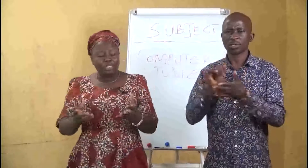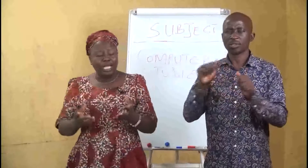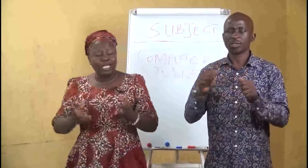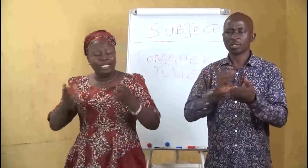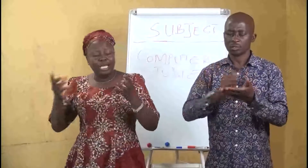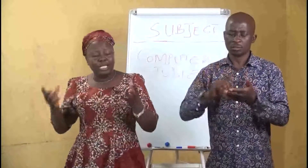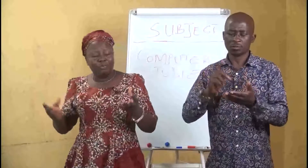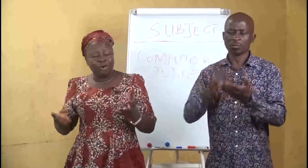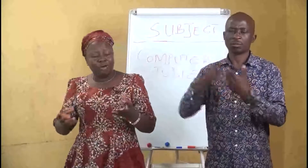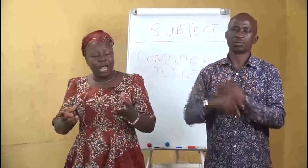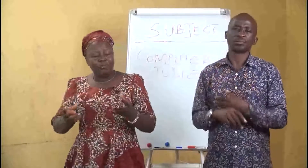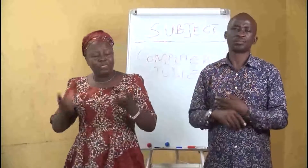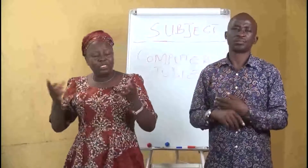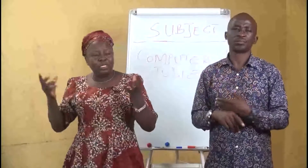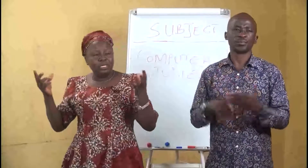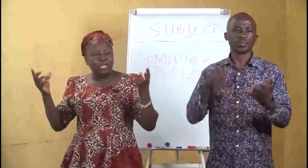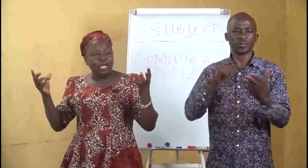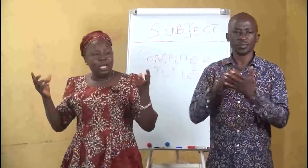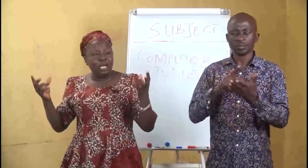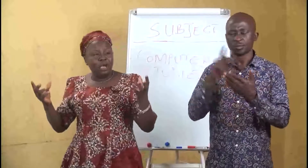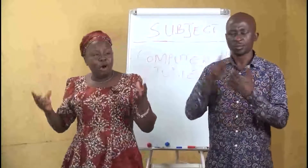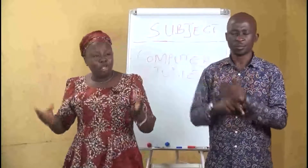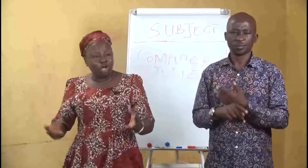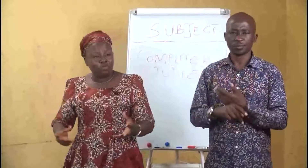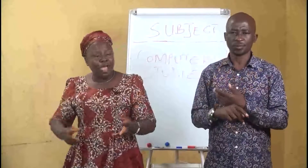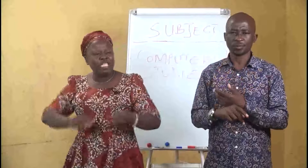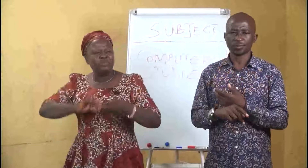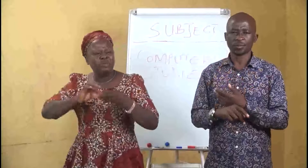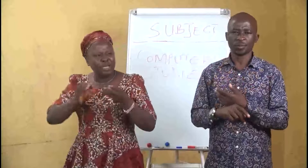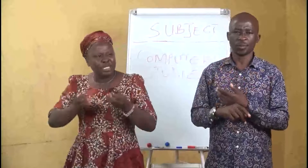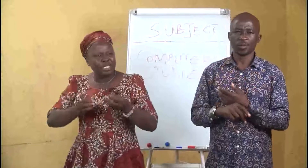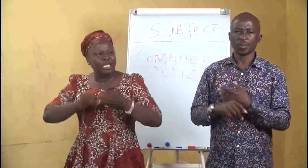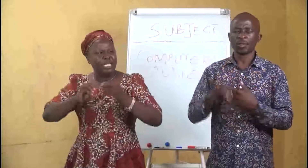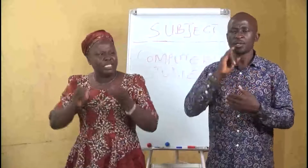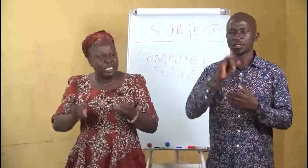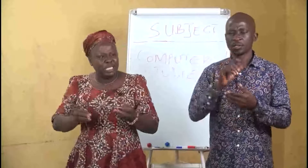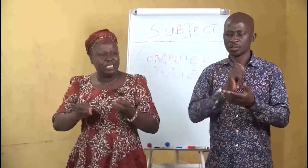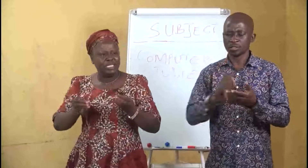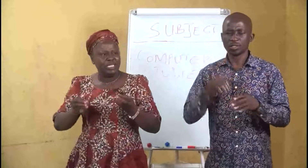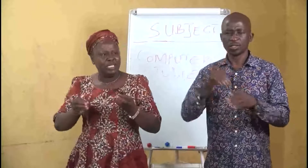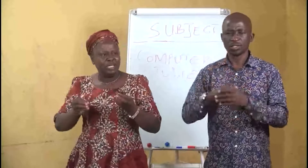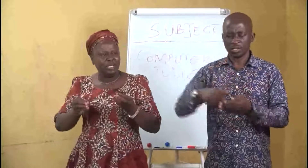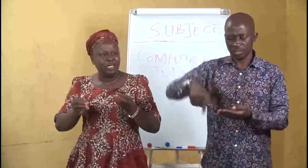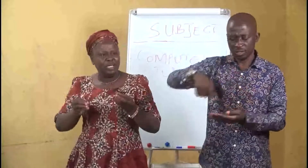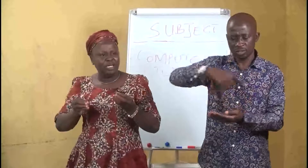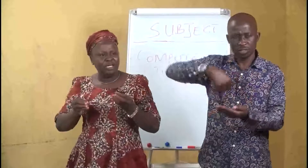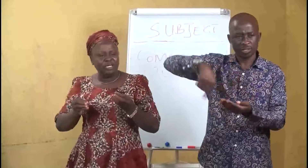And mostly these are programs or software is being written in a CD.